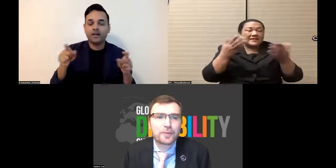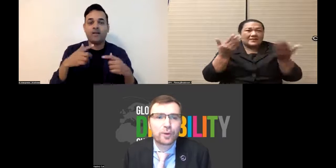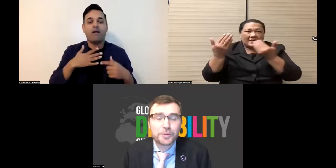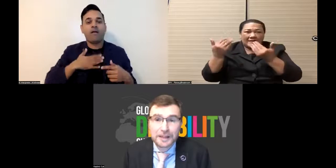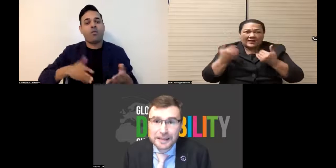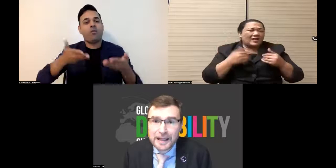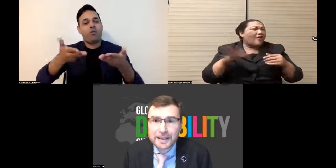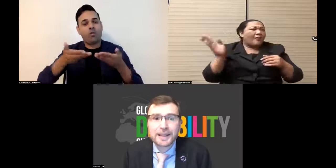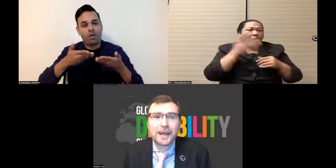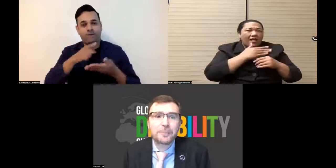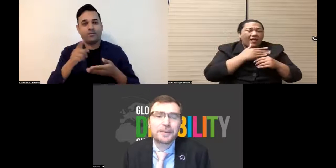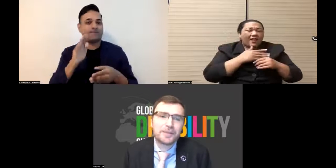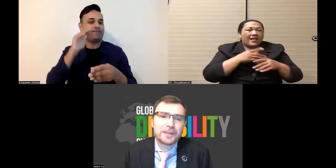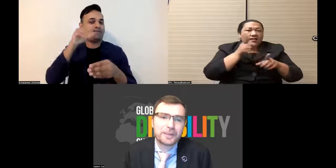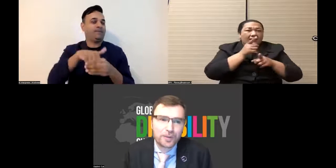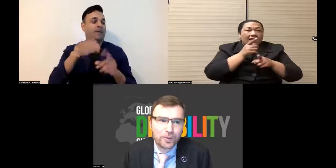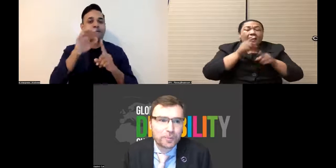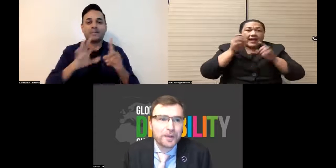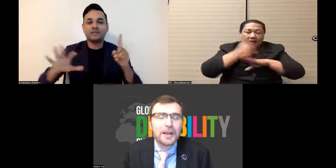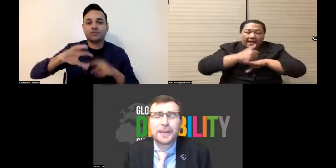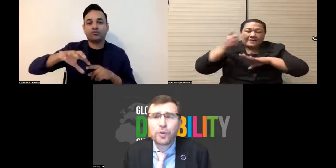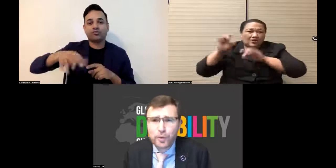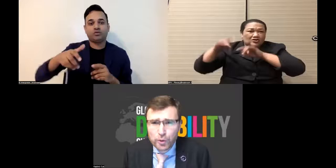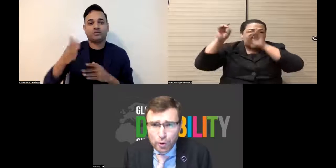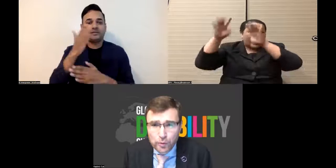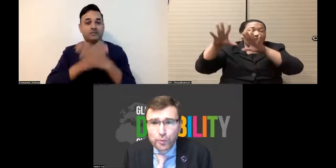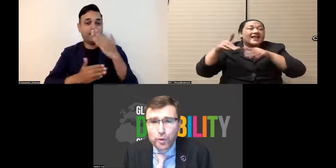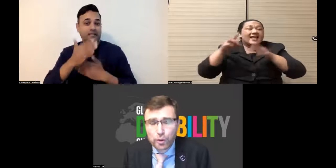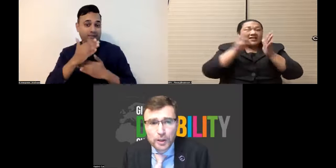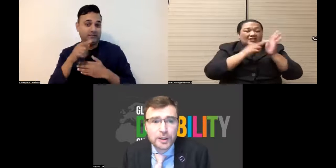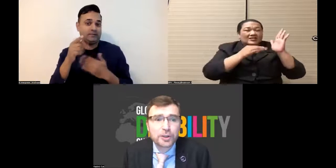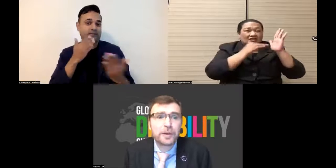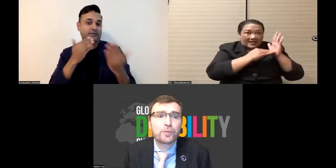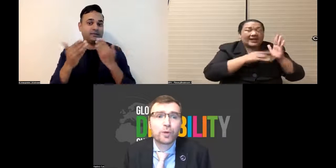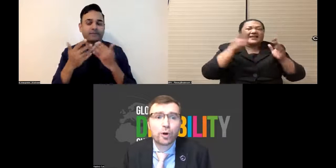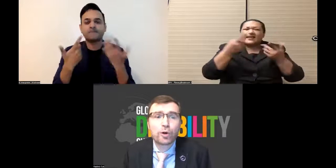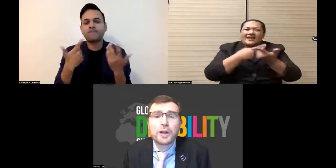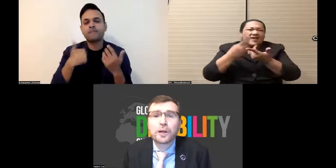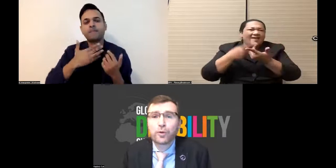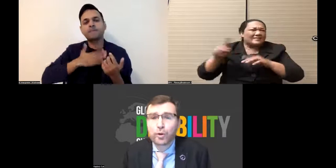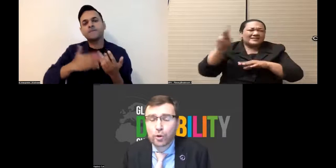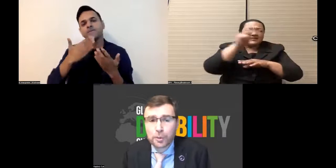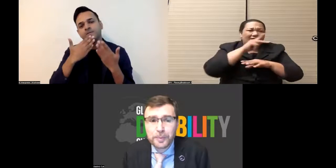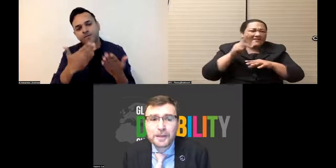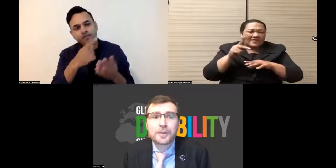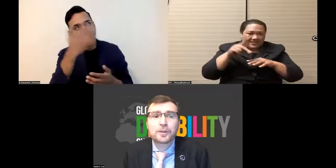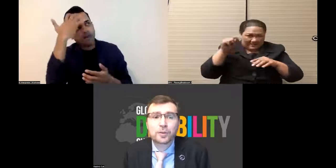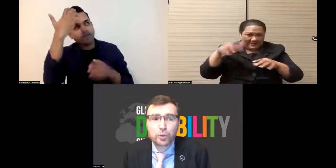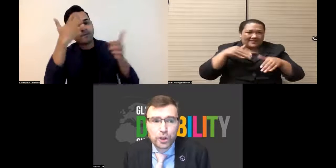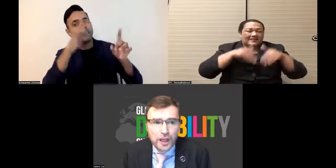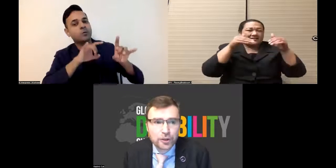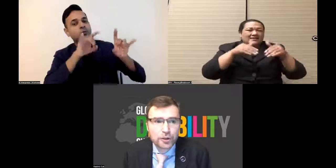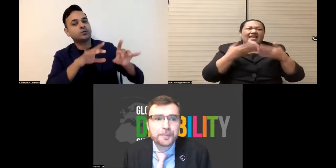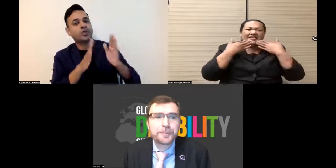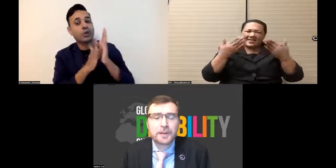Pacific Islands Forum Secretariat, and Pacific Disability Forum. Thank you for your leadership and for your commitment